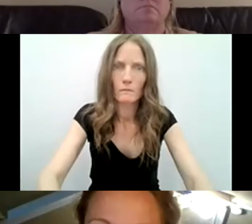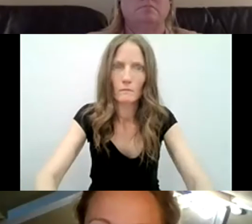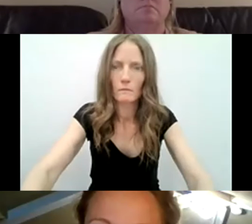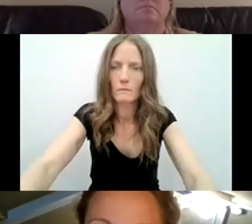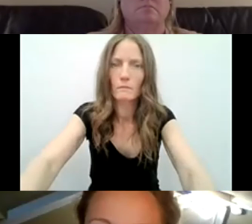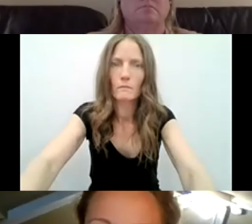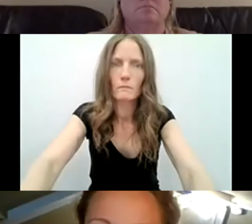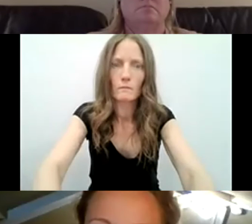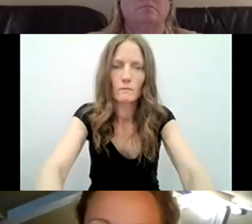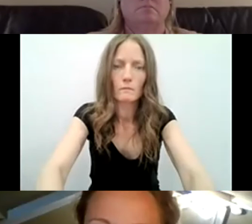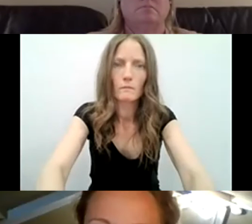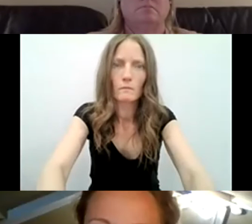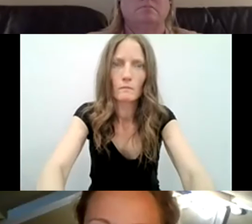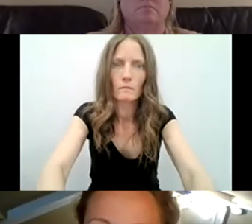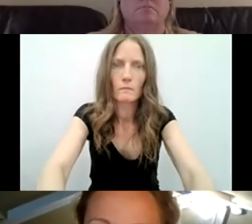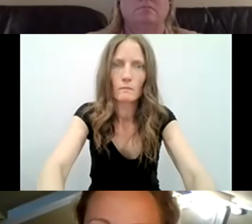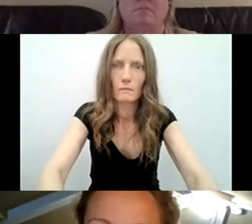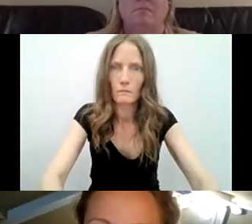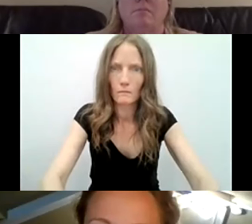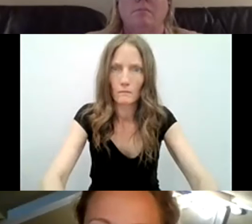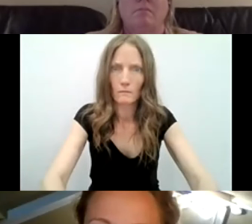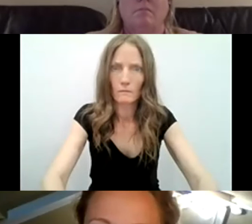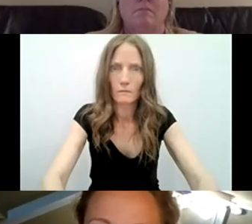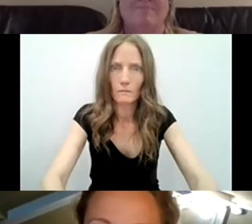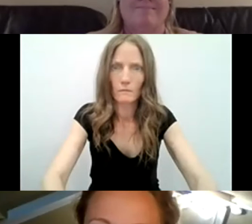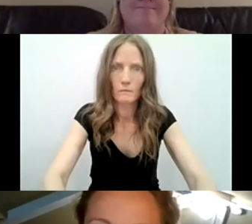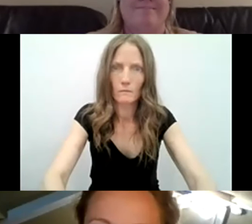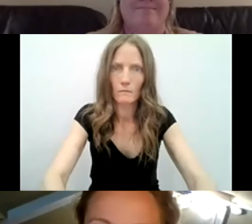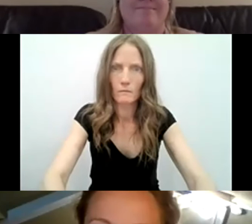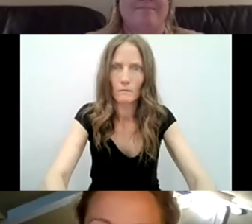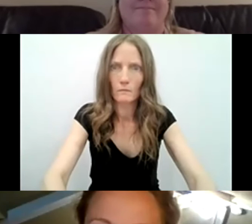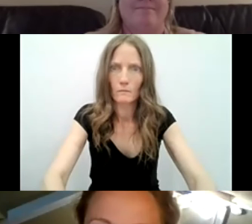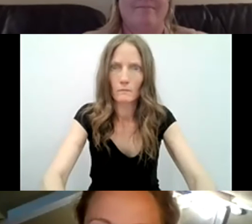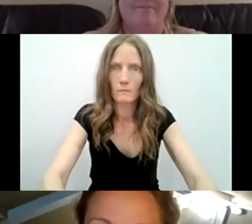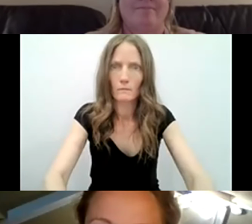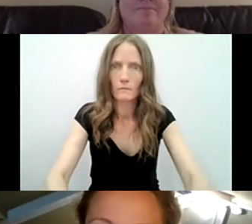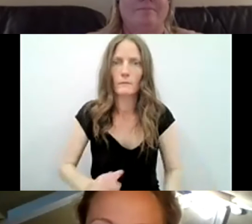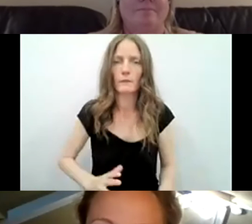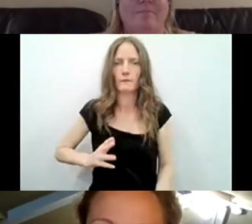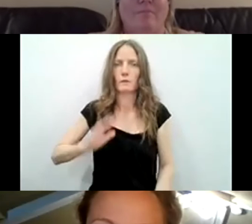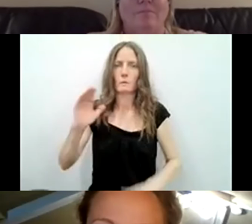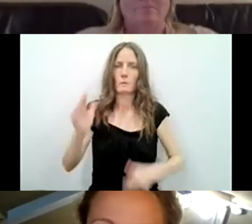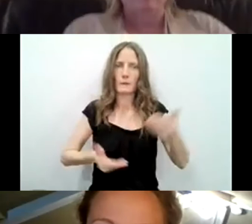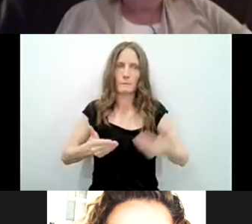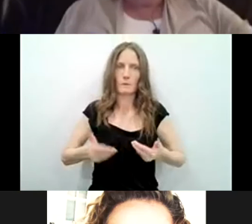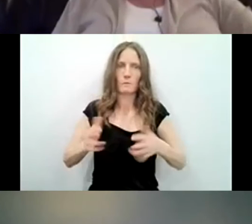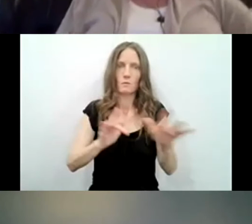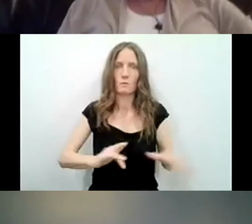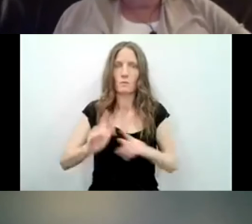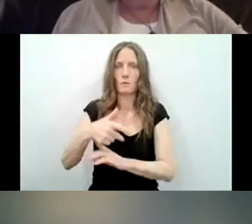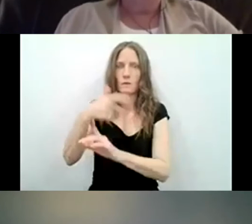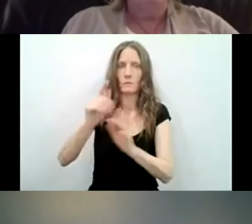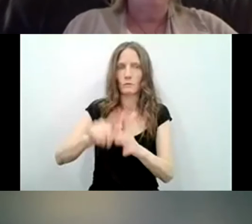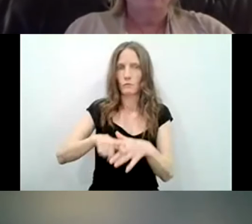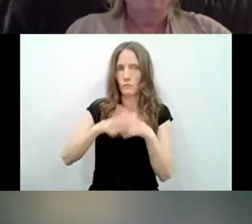There we go. All right, now I can officially welcome everybody. We're recording and we're started. So welcome to today's